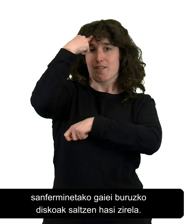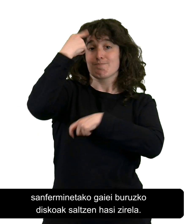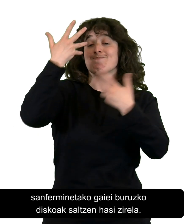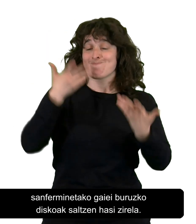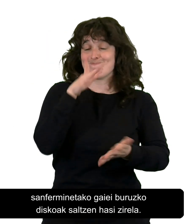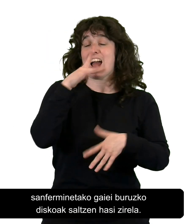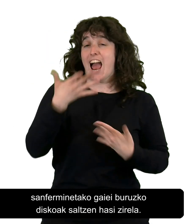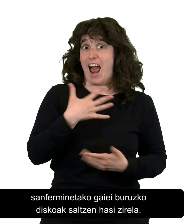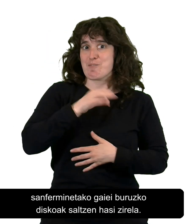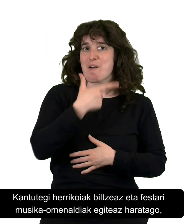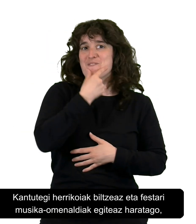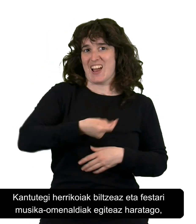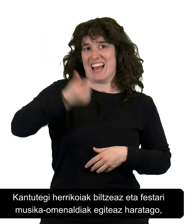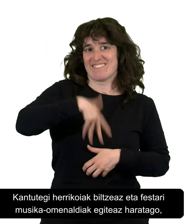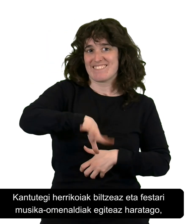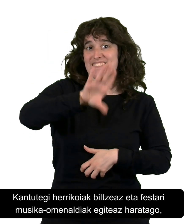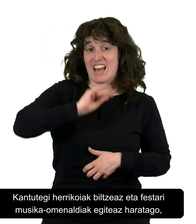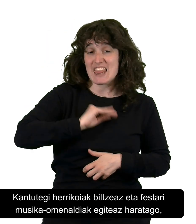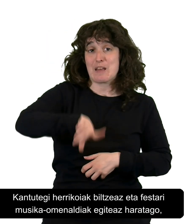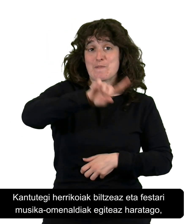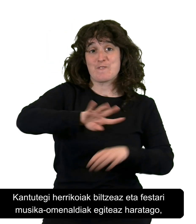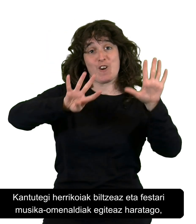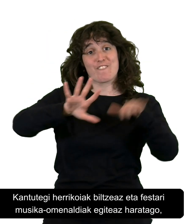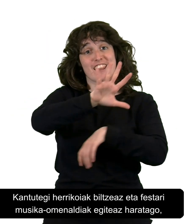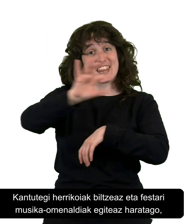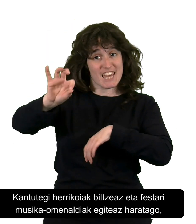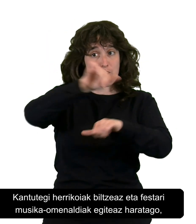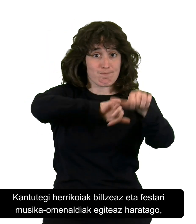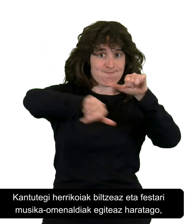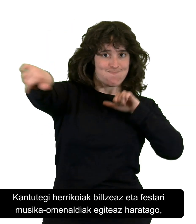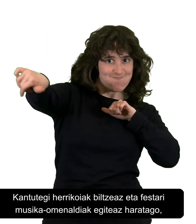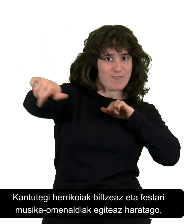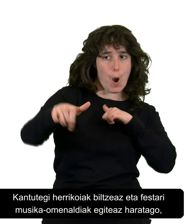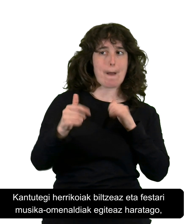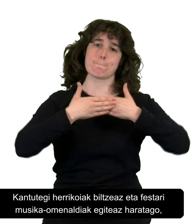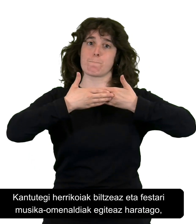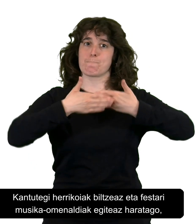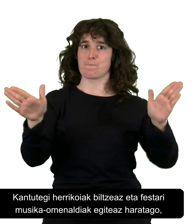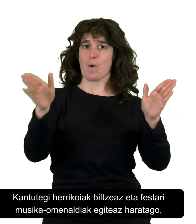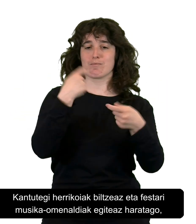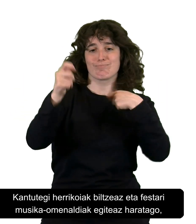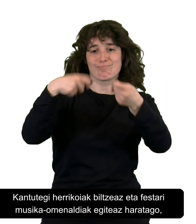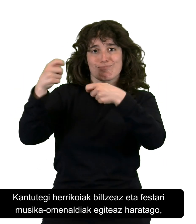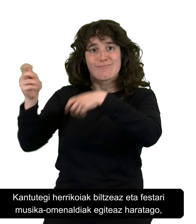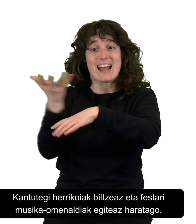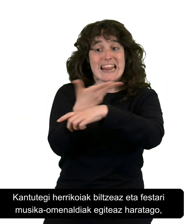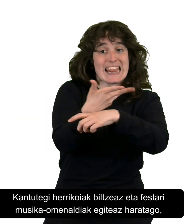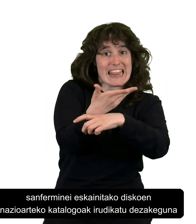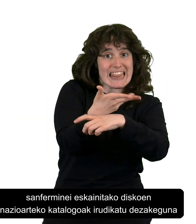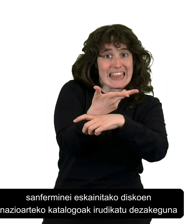zirela. Kantutegi herrikoiak biltzeaz eta festari musika omenaldiak egitea zaratago,